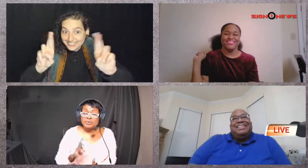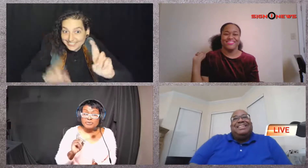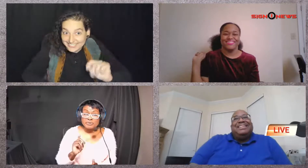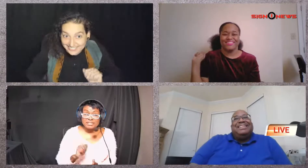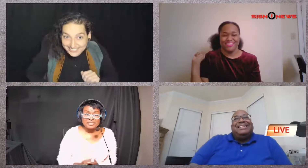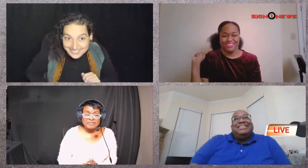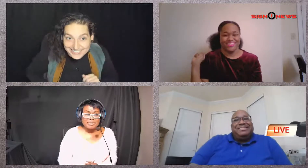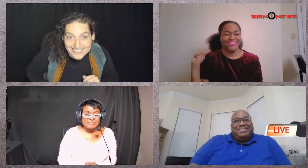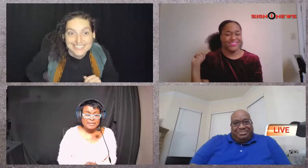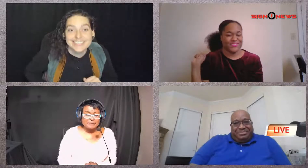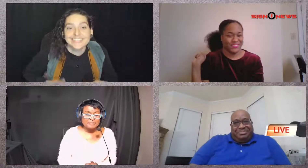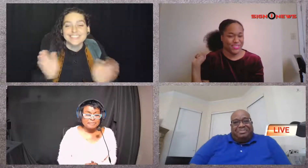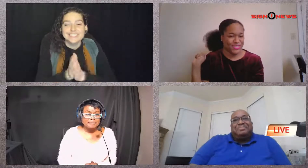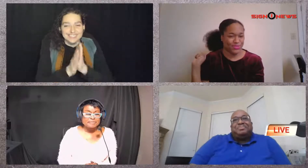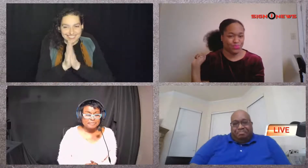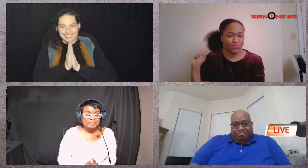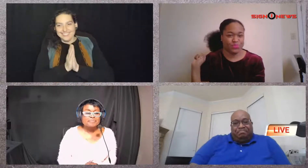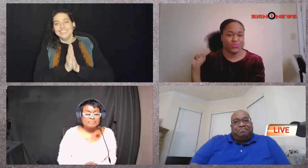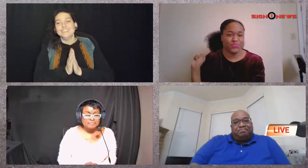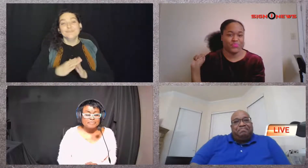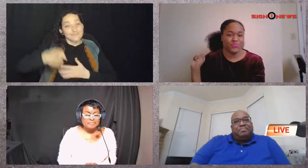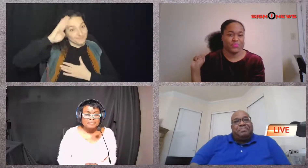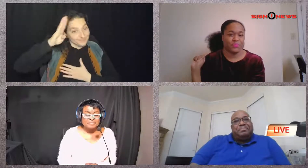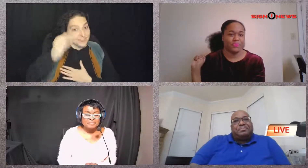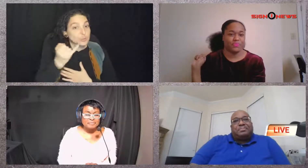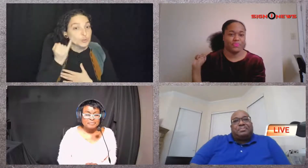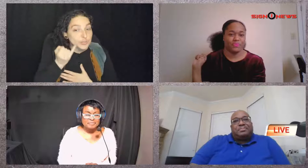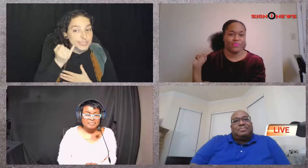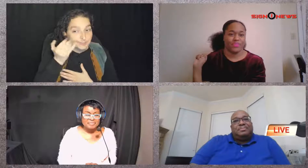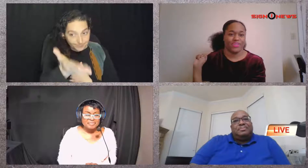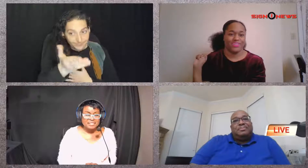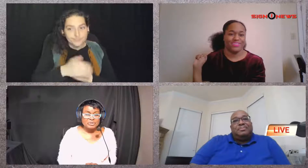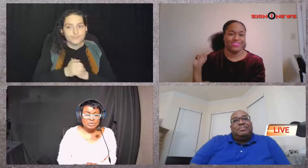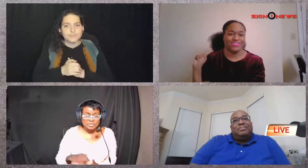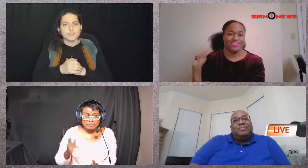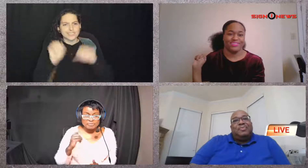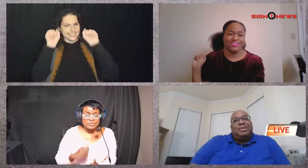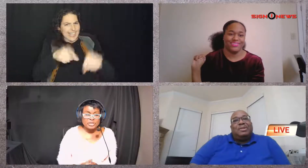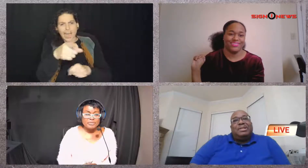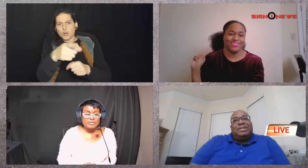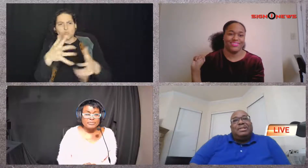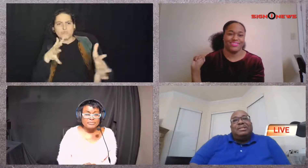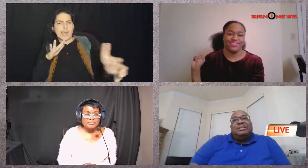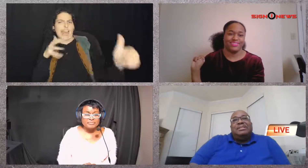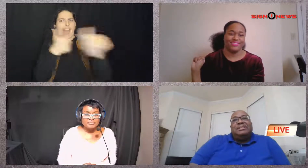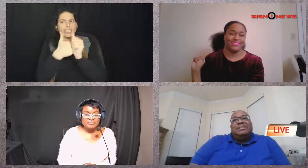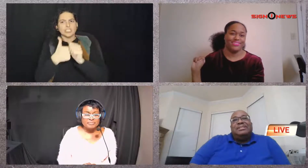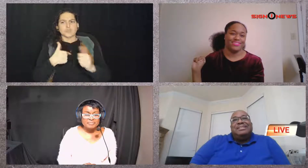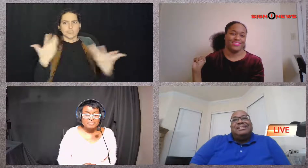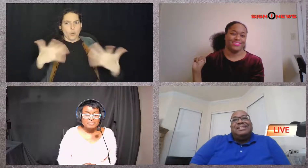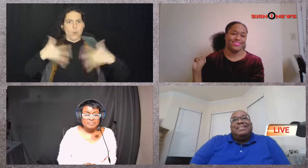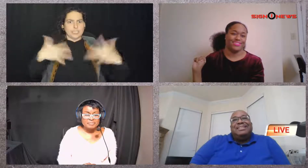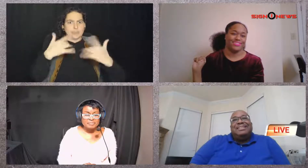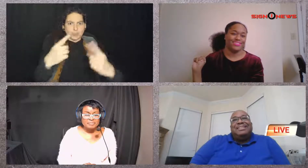So we're going to start with a question. Everybody ready? Mhm. So Julia, we'll start with you.